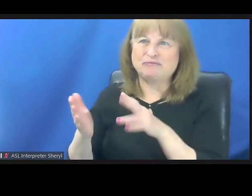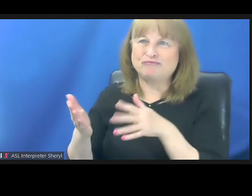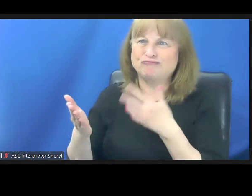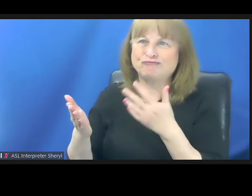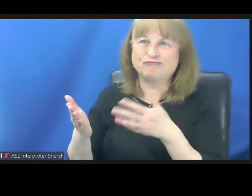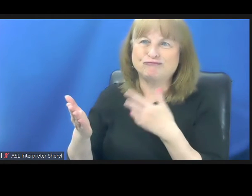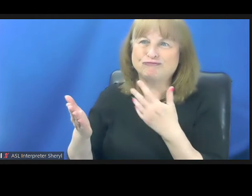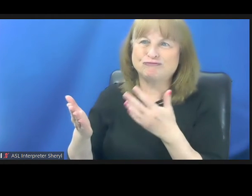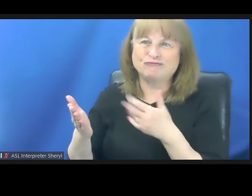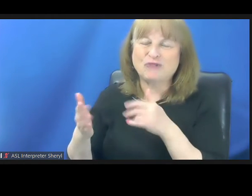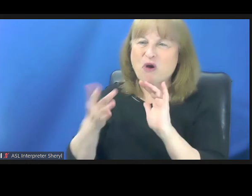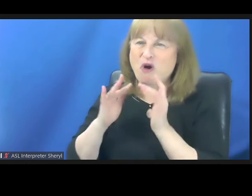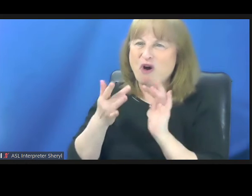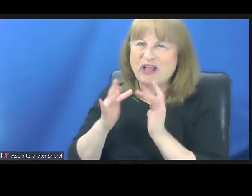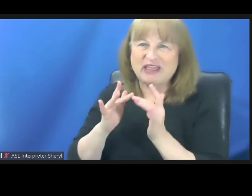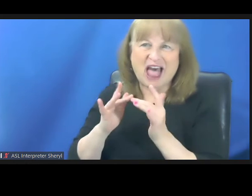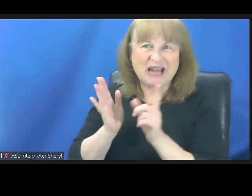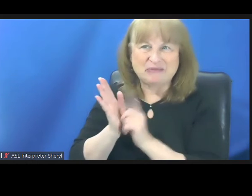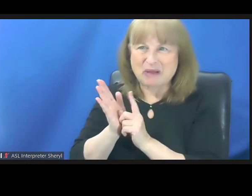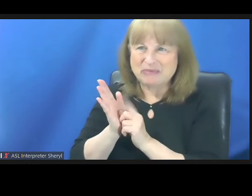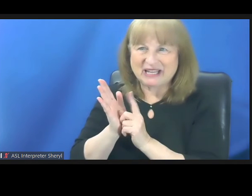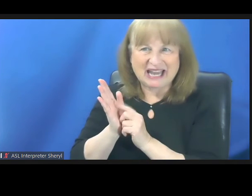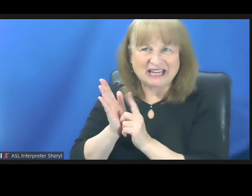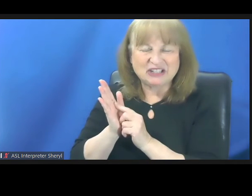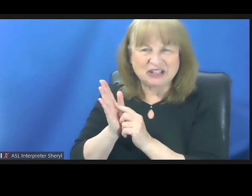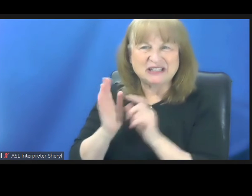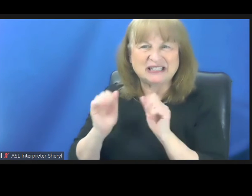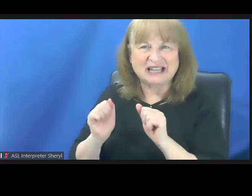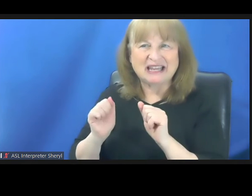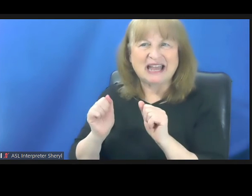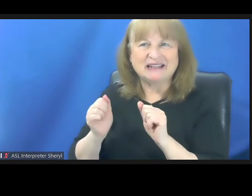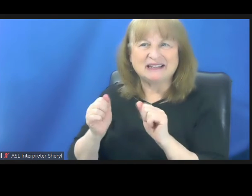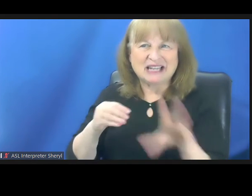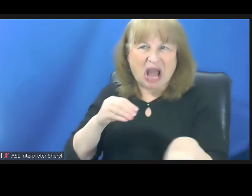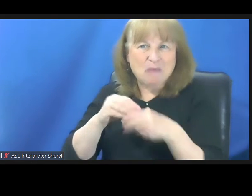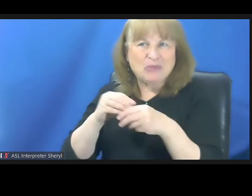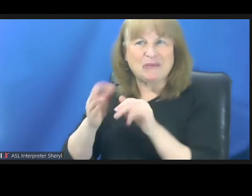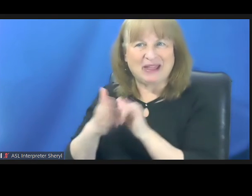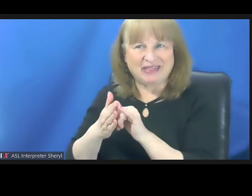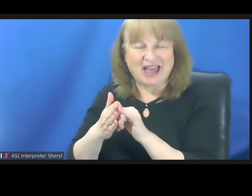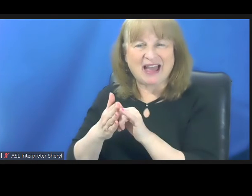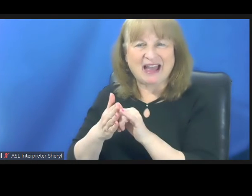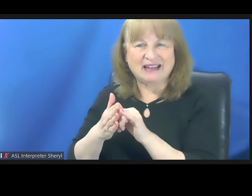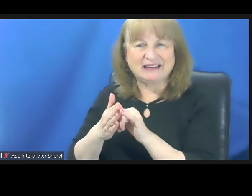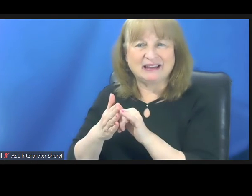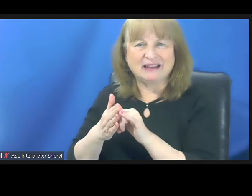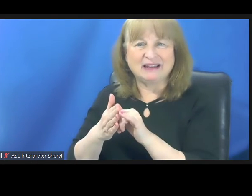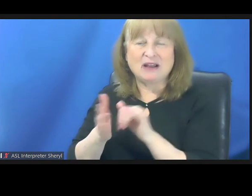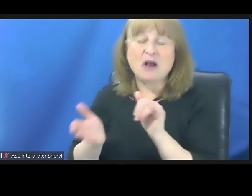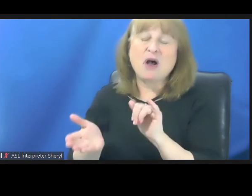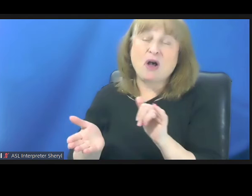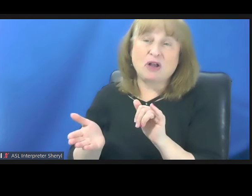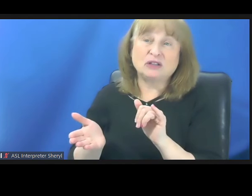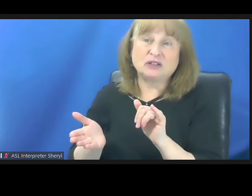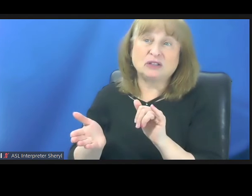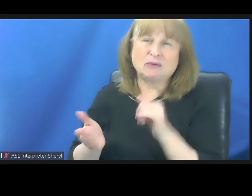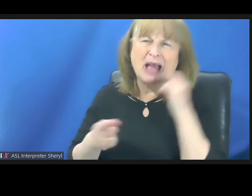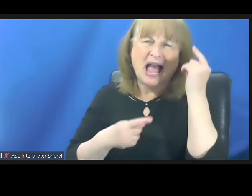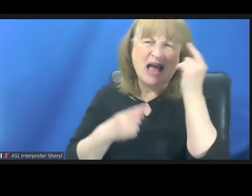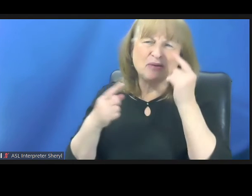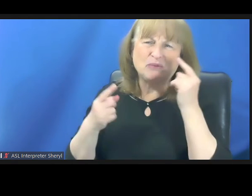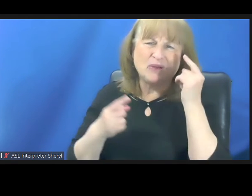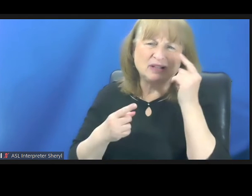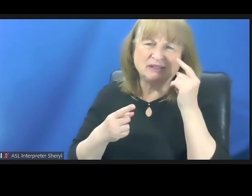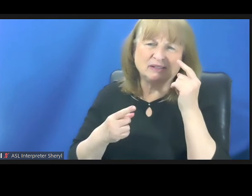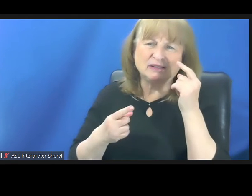or online publications that can complement it. And also, you know, I wonder, Tim Ash